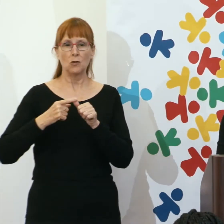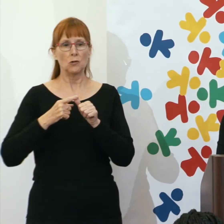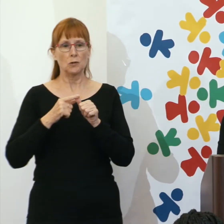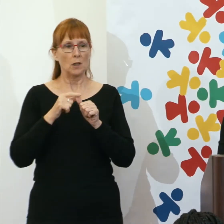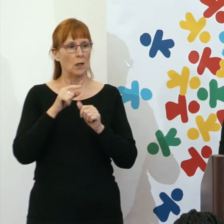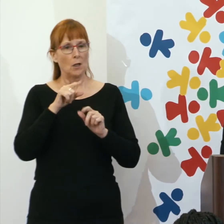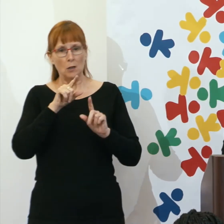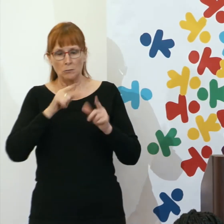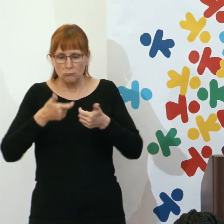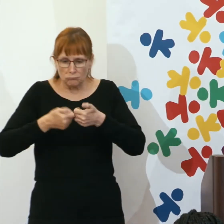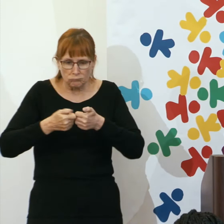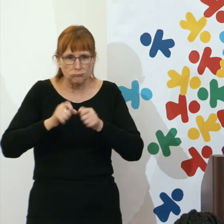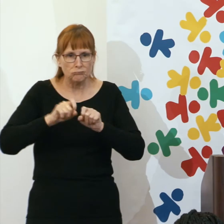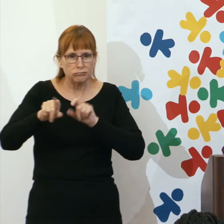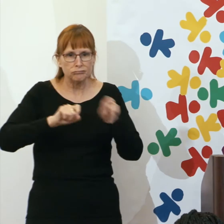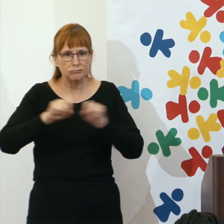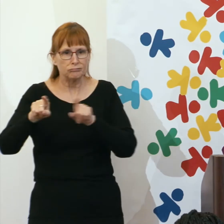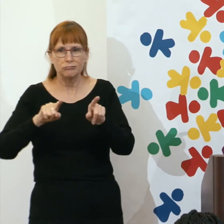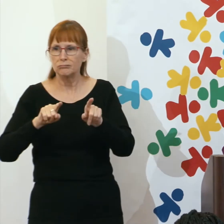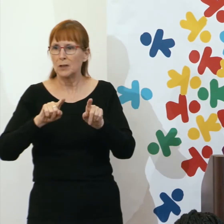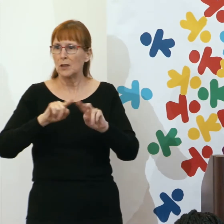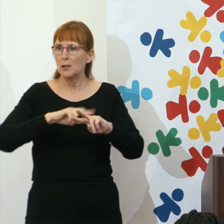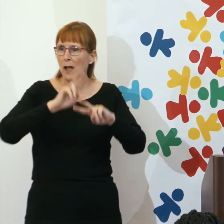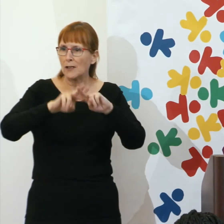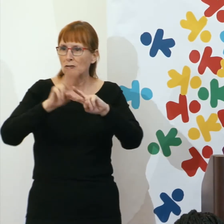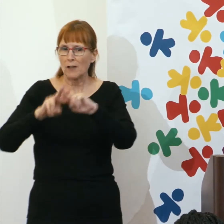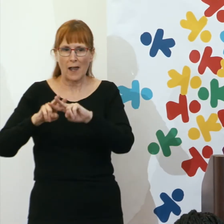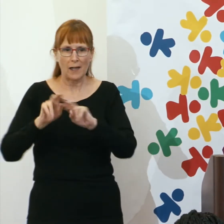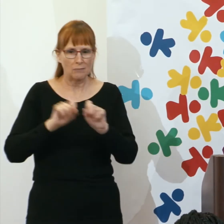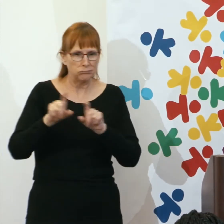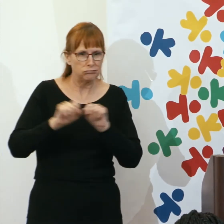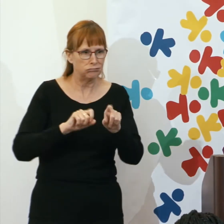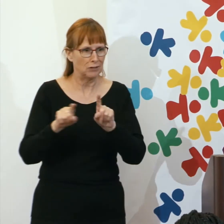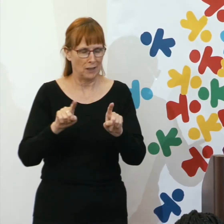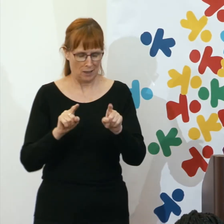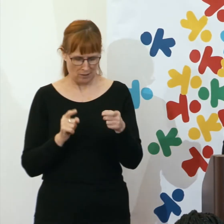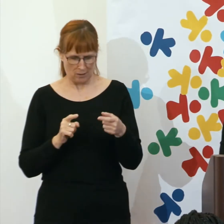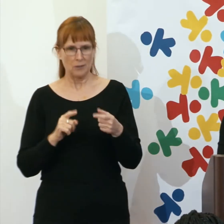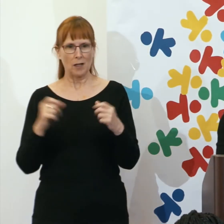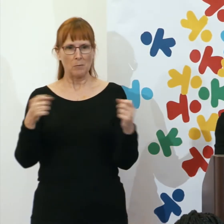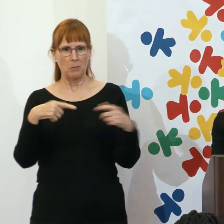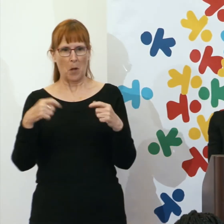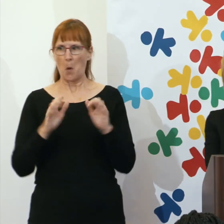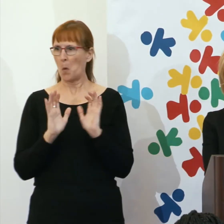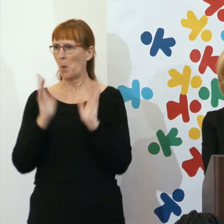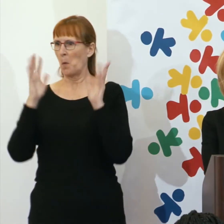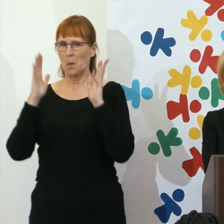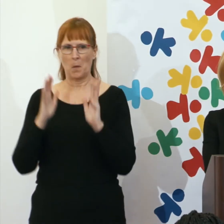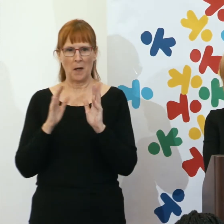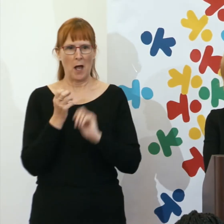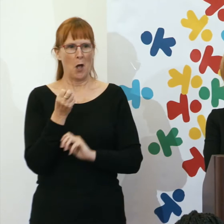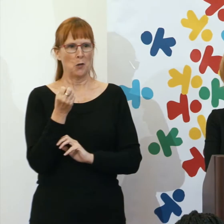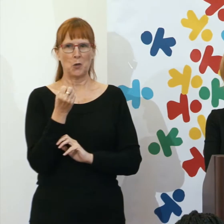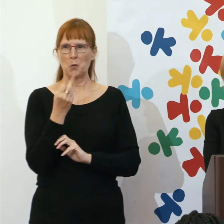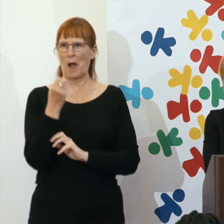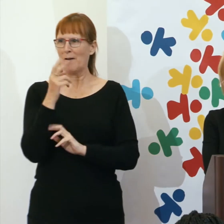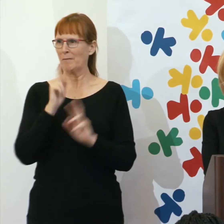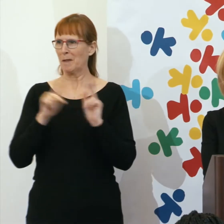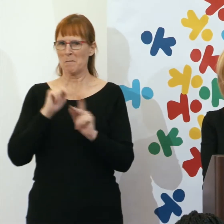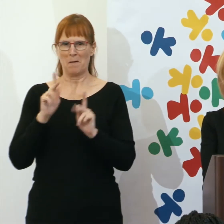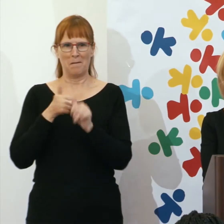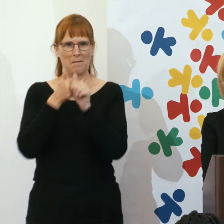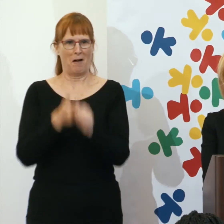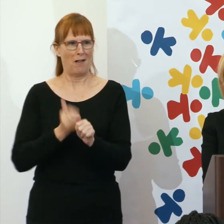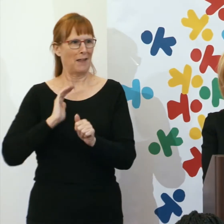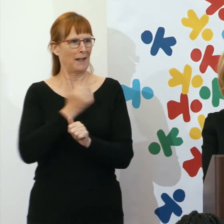hashtags and our excitement when 12 people followed our